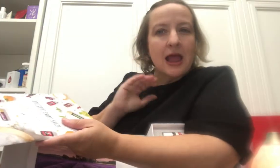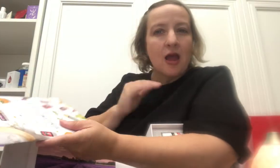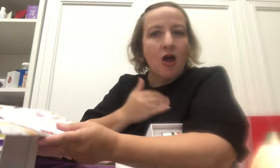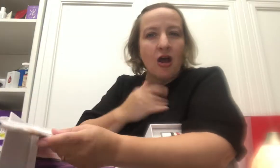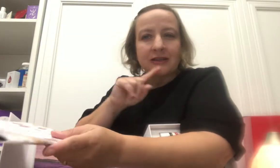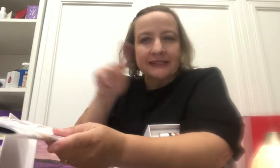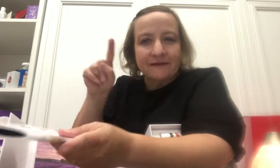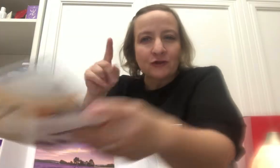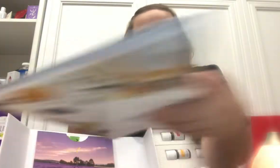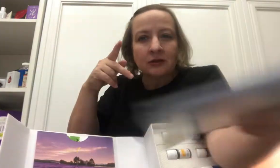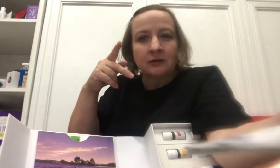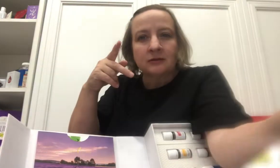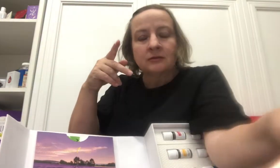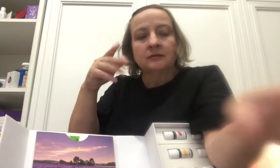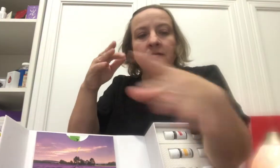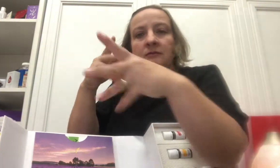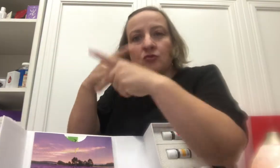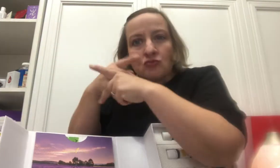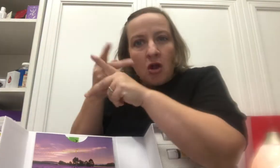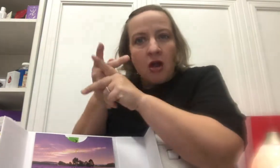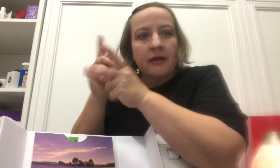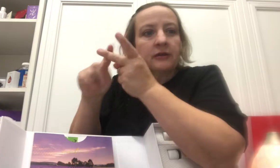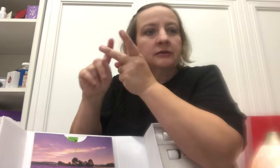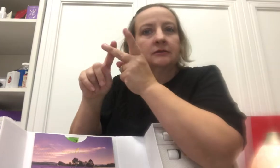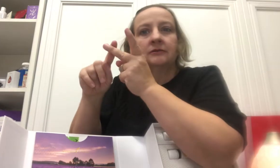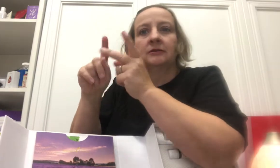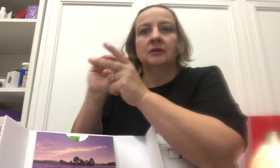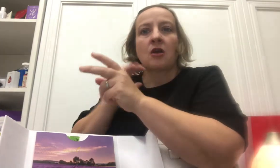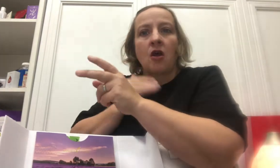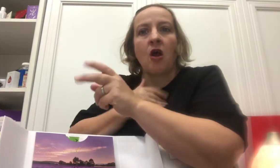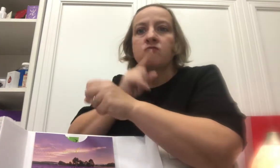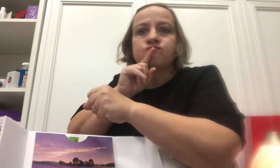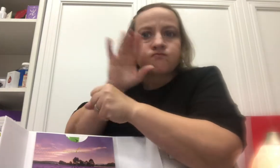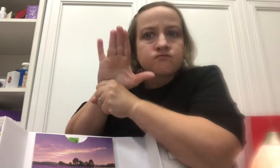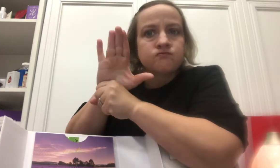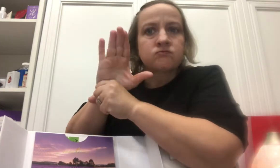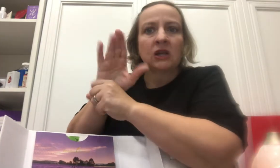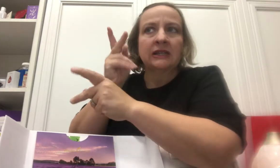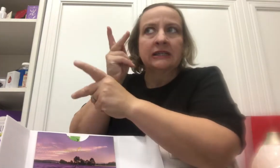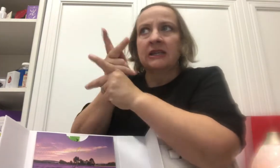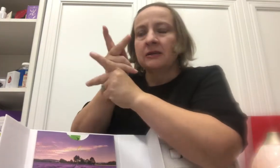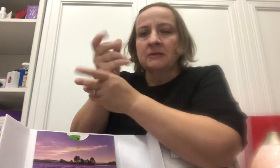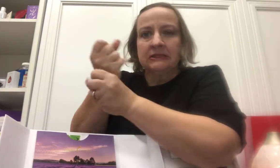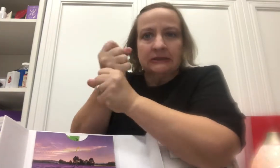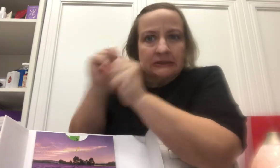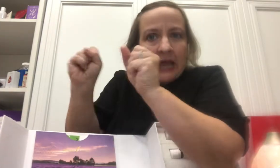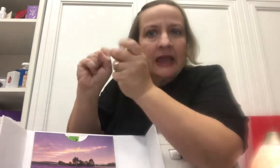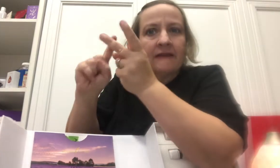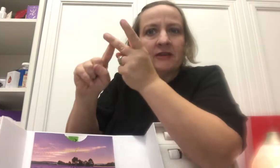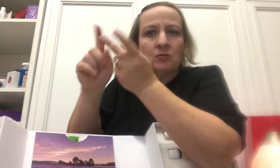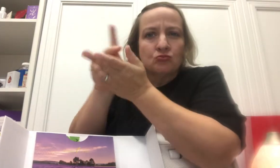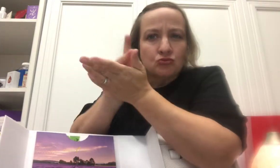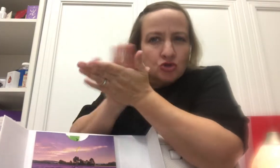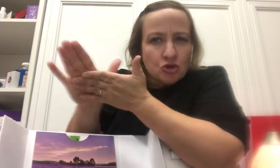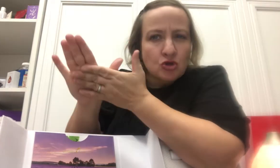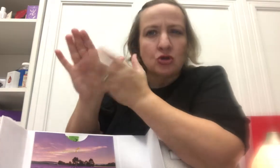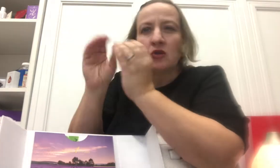It explains the product lines. It explains our commitment to seed to